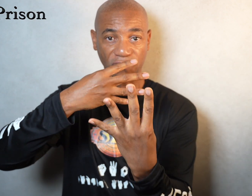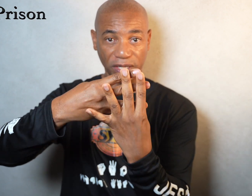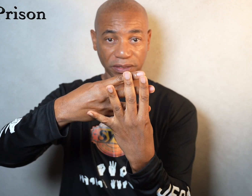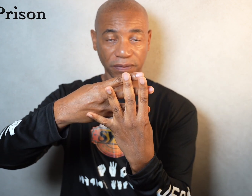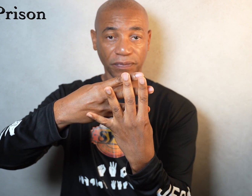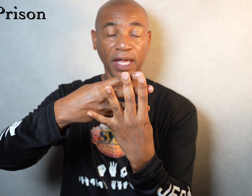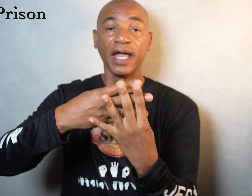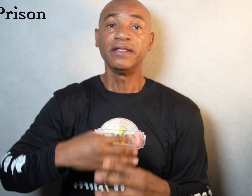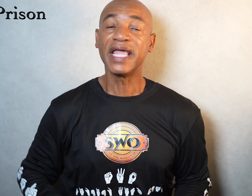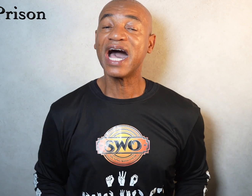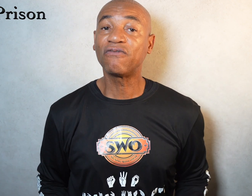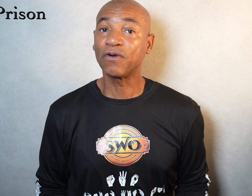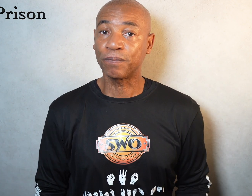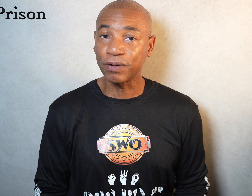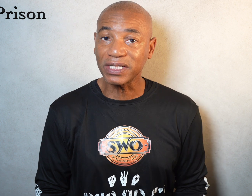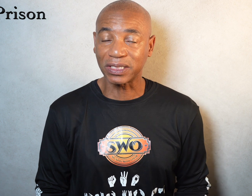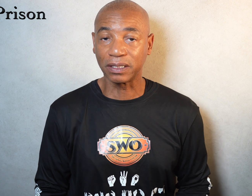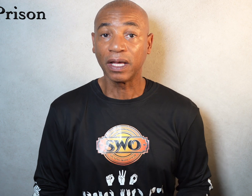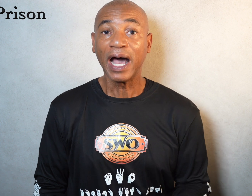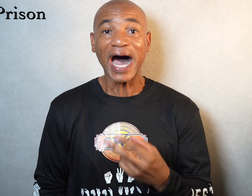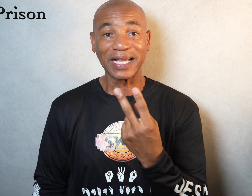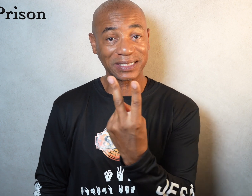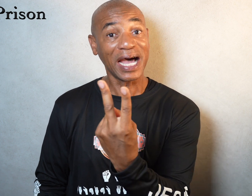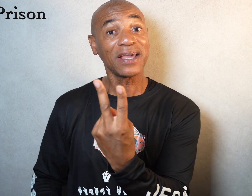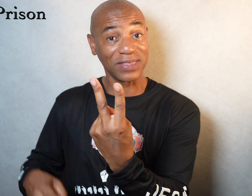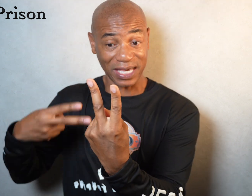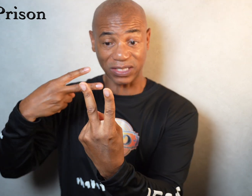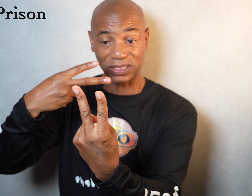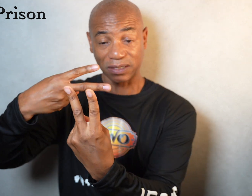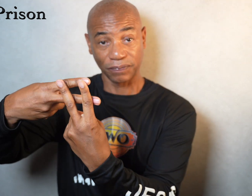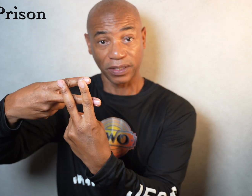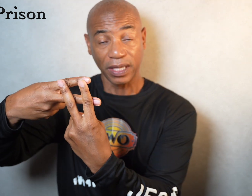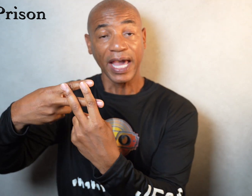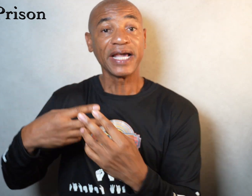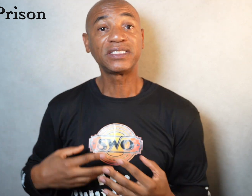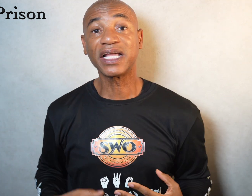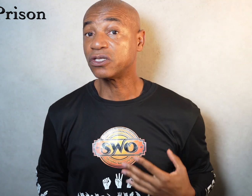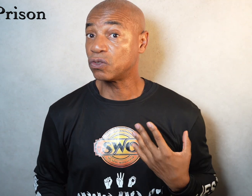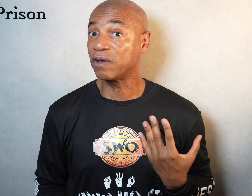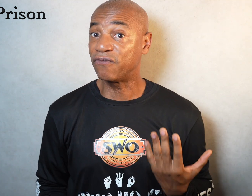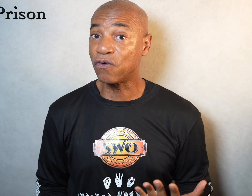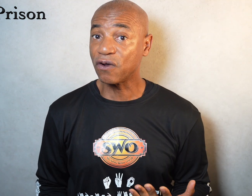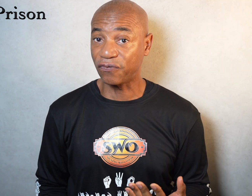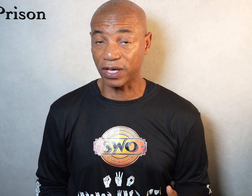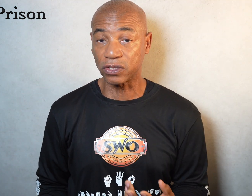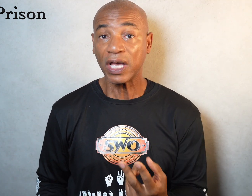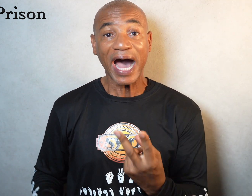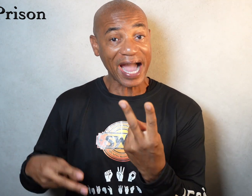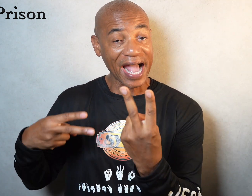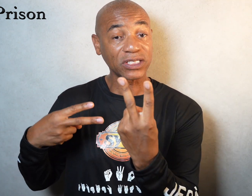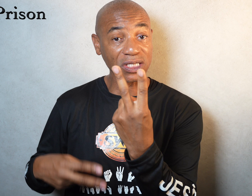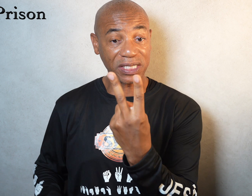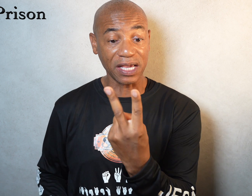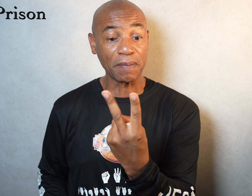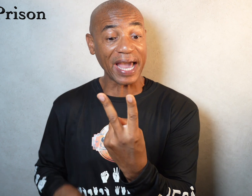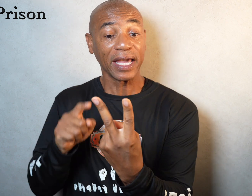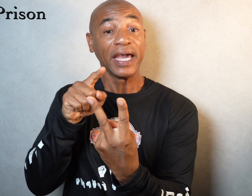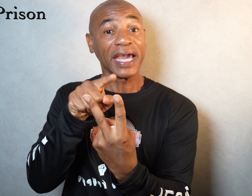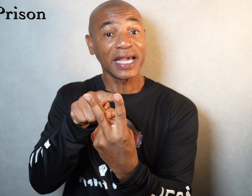Front. Now, for prison, I sign this. Instead of doing 4 fingers, I actually take my